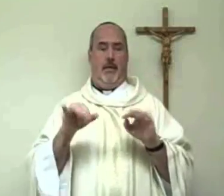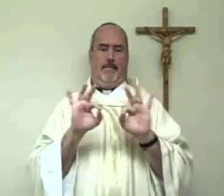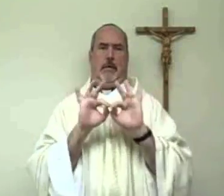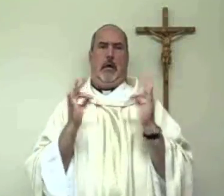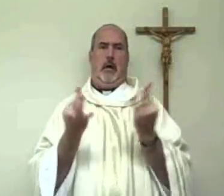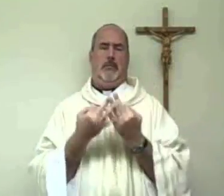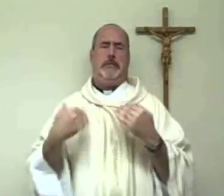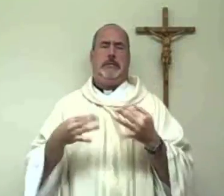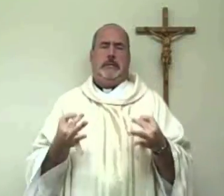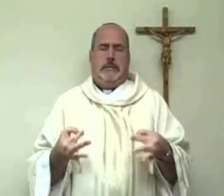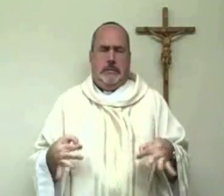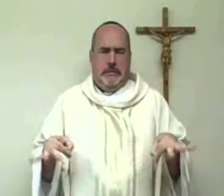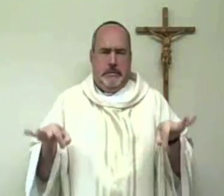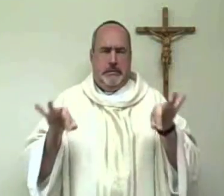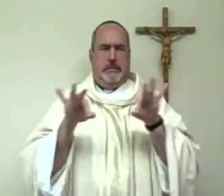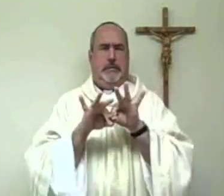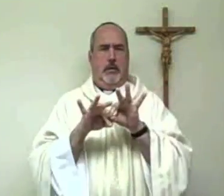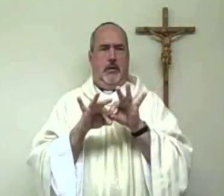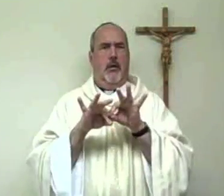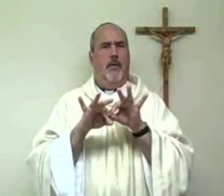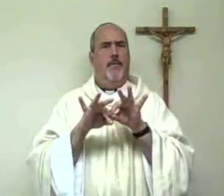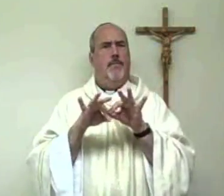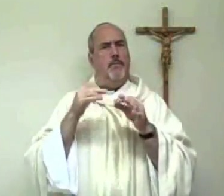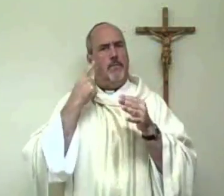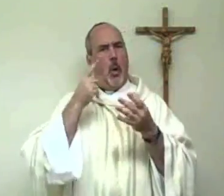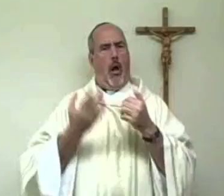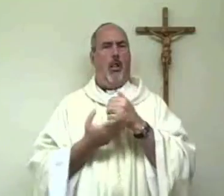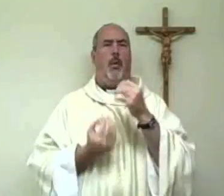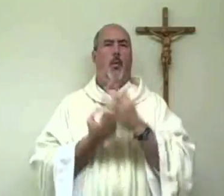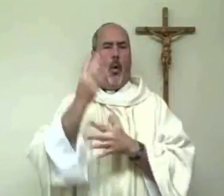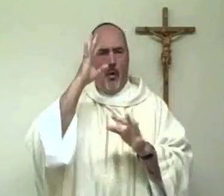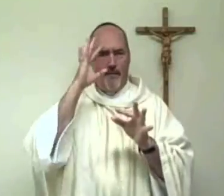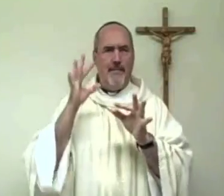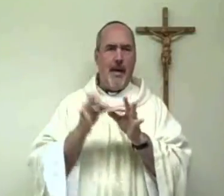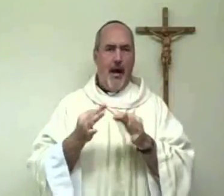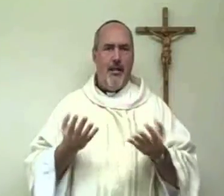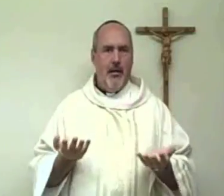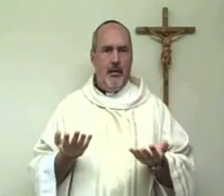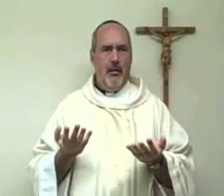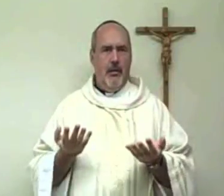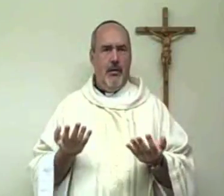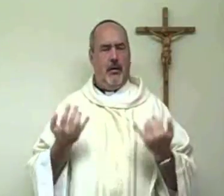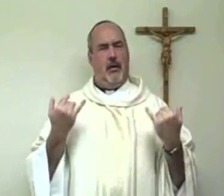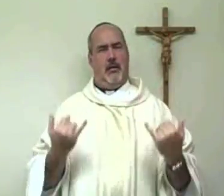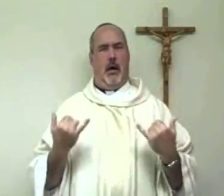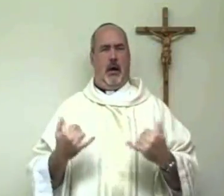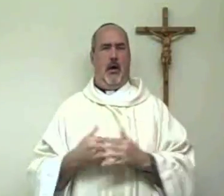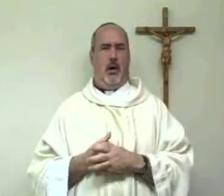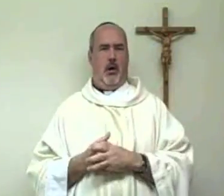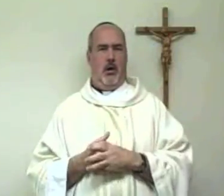Historically, the Catholic Church has always taught us that the family is important for helping us to grow our